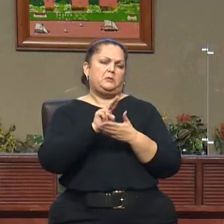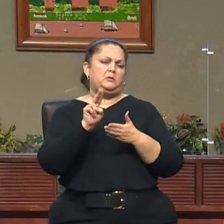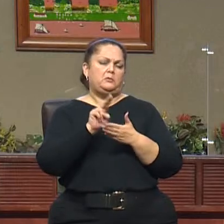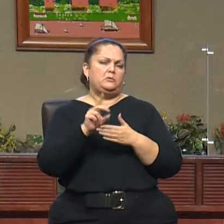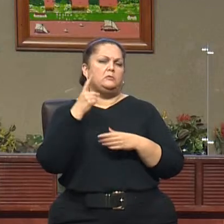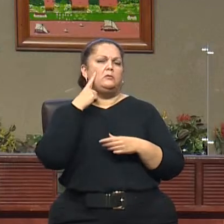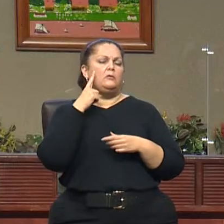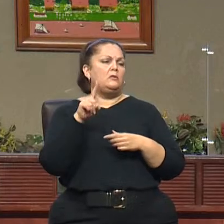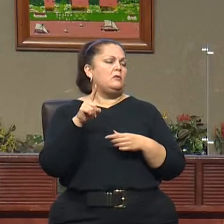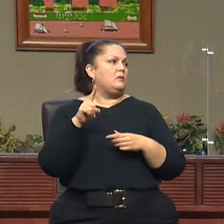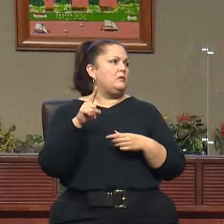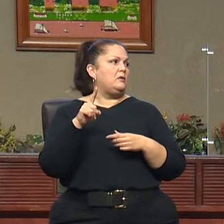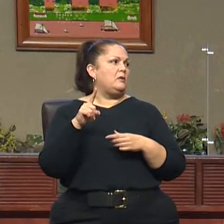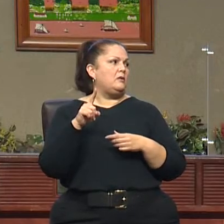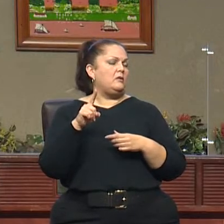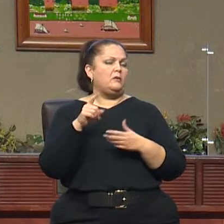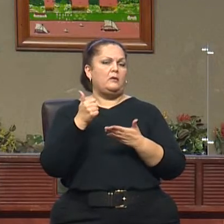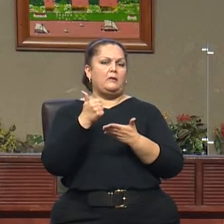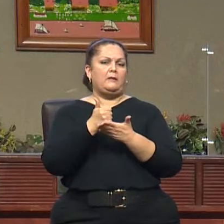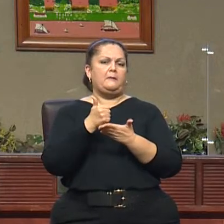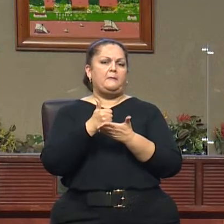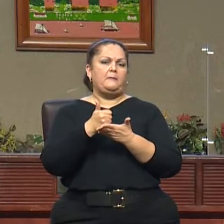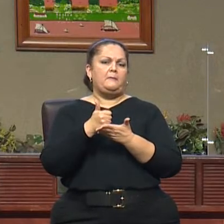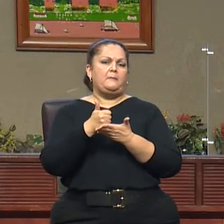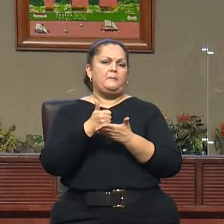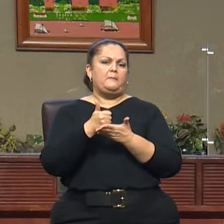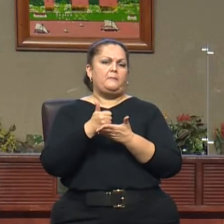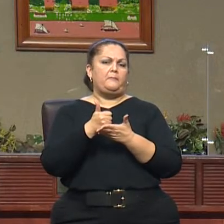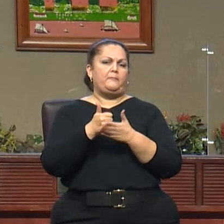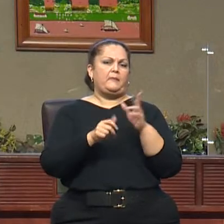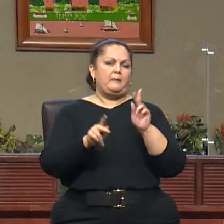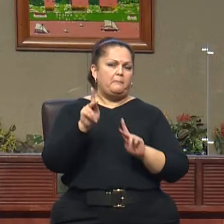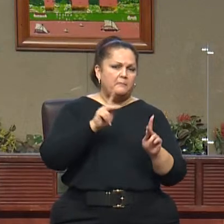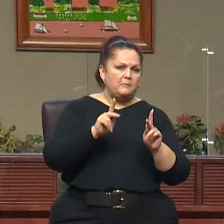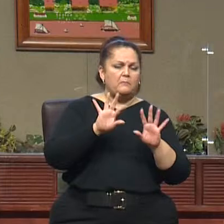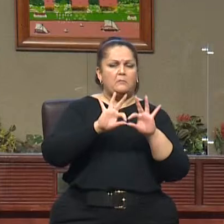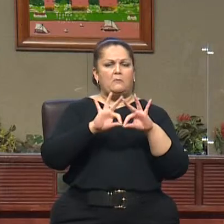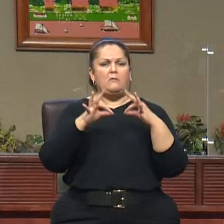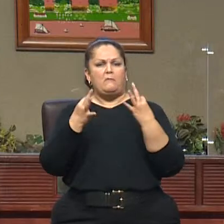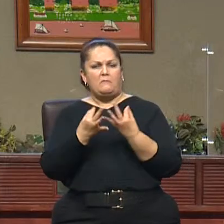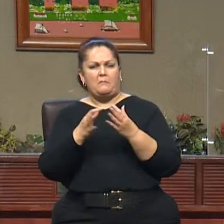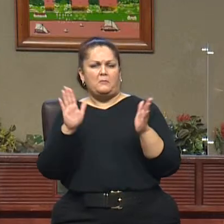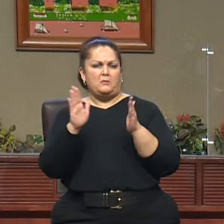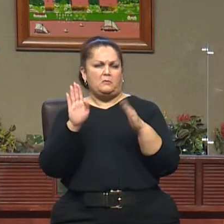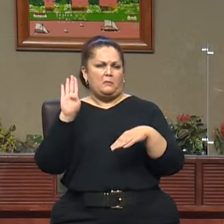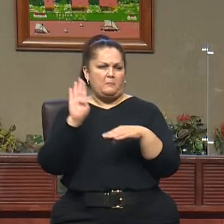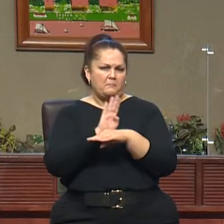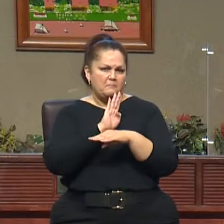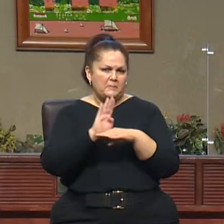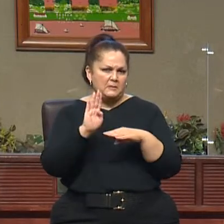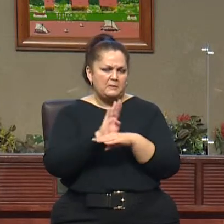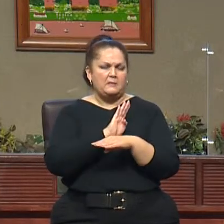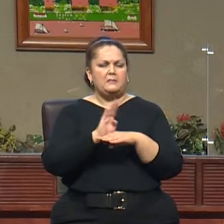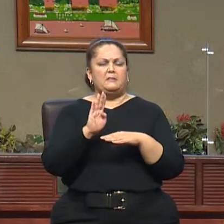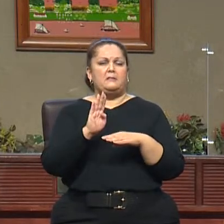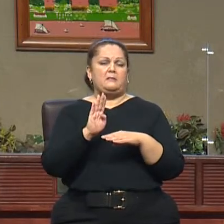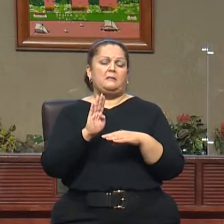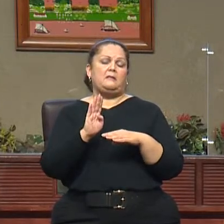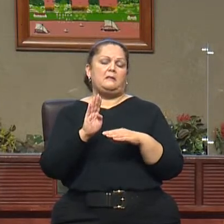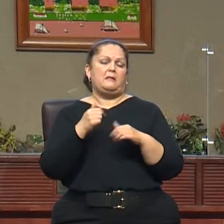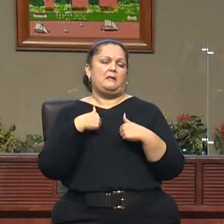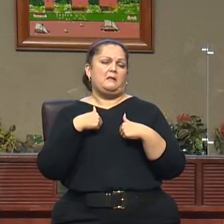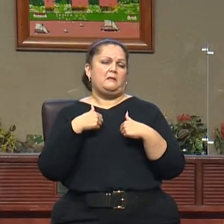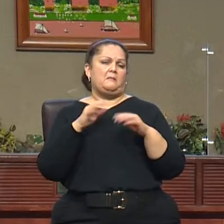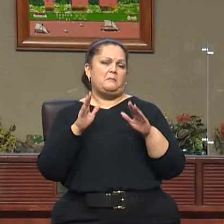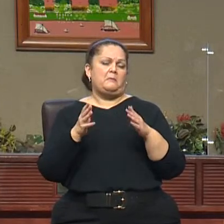to assist individuals, families, small businesses, and I'm going to say